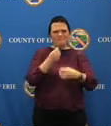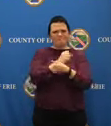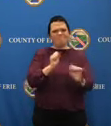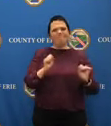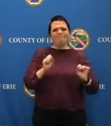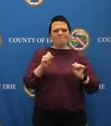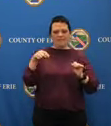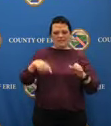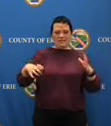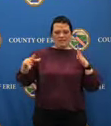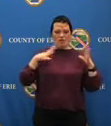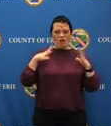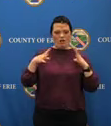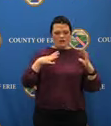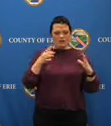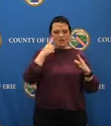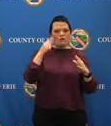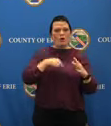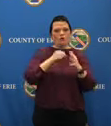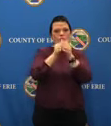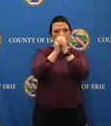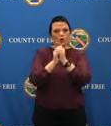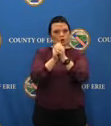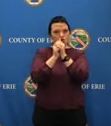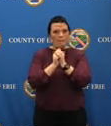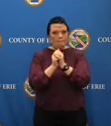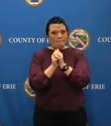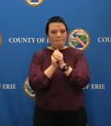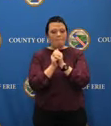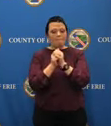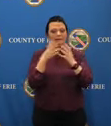holidays are for us to worship and